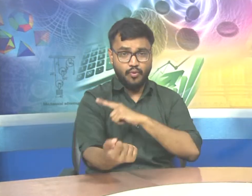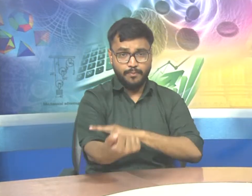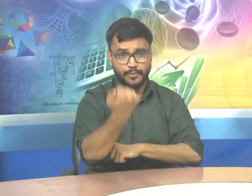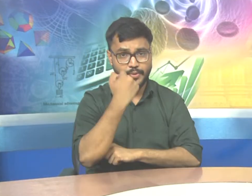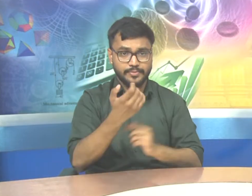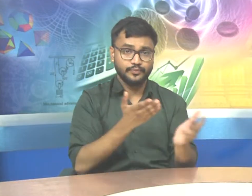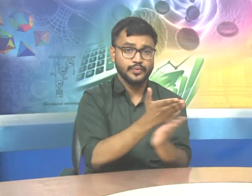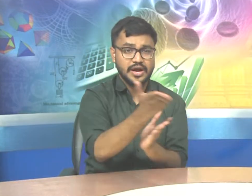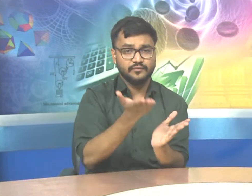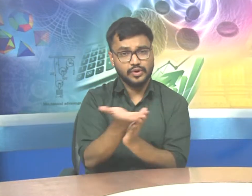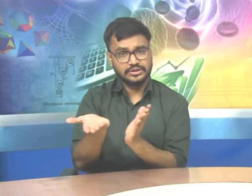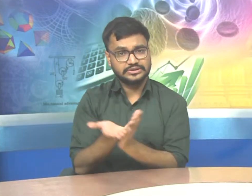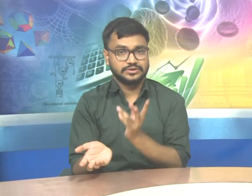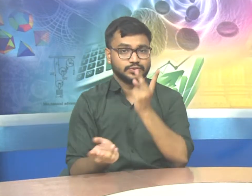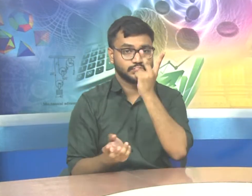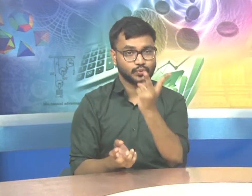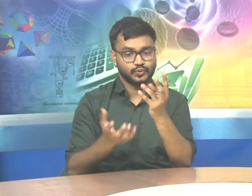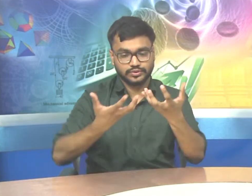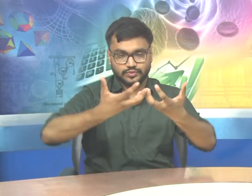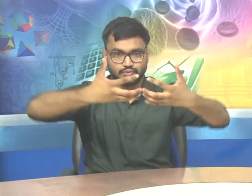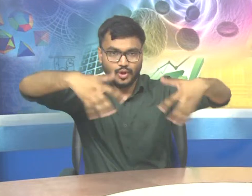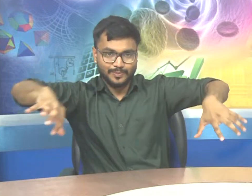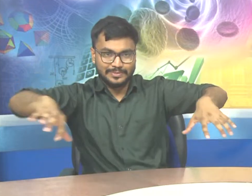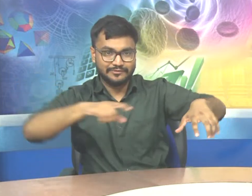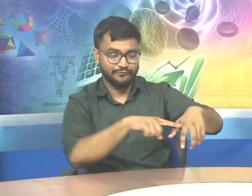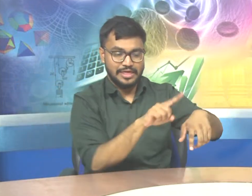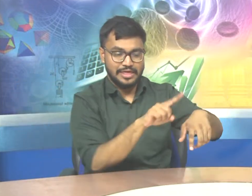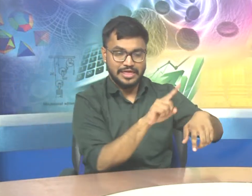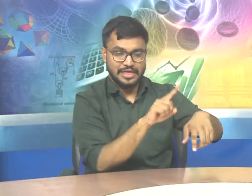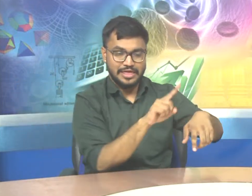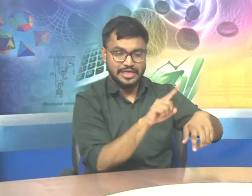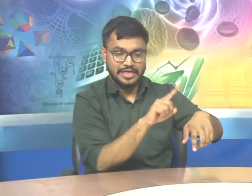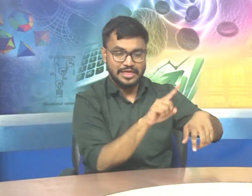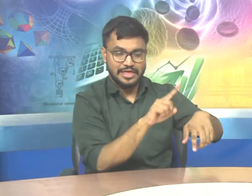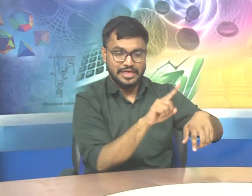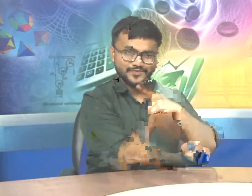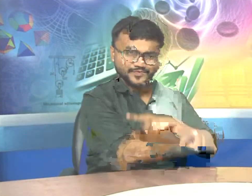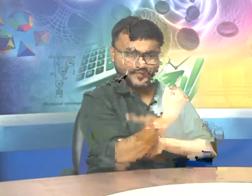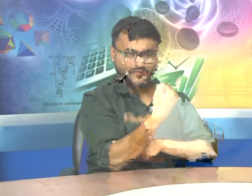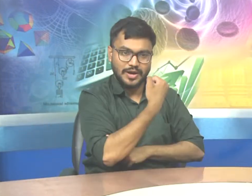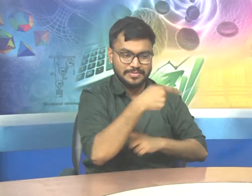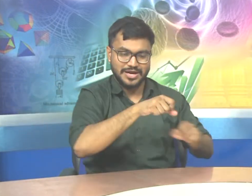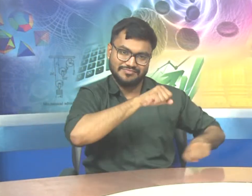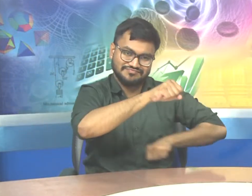So here are some examples which can differentiate the kinetic energy,